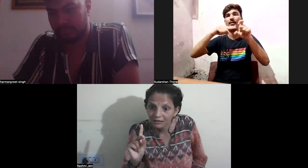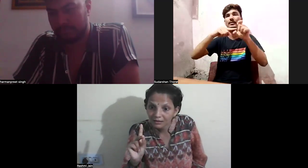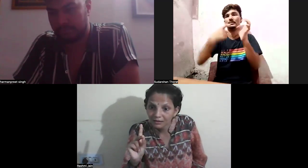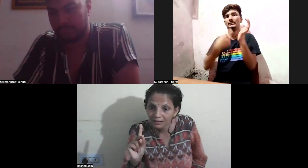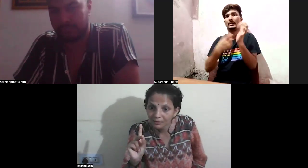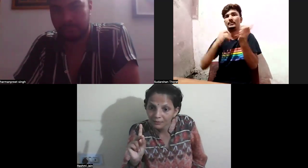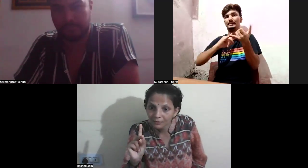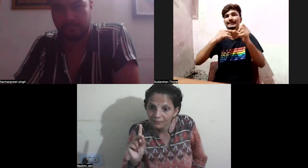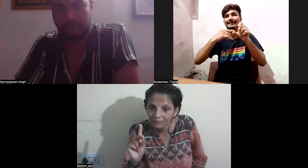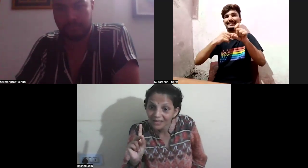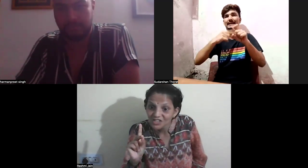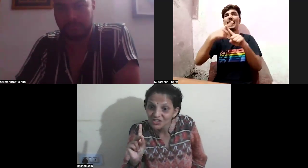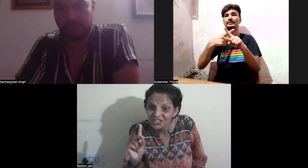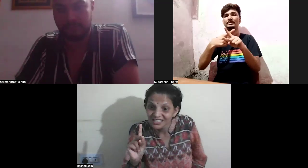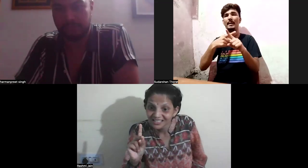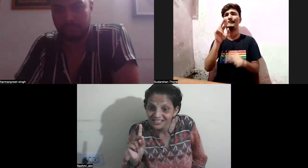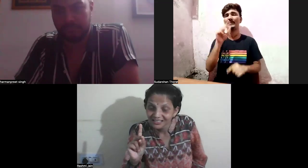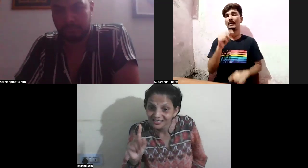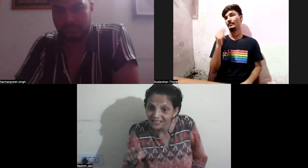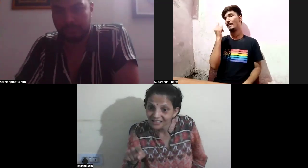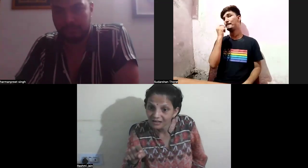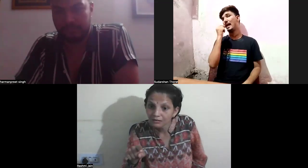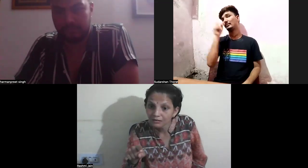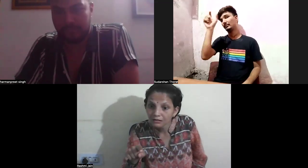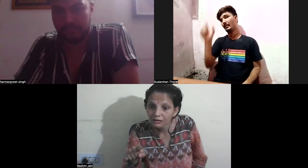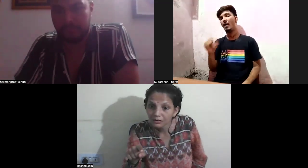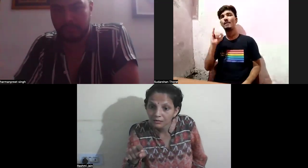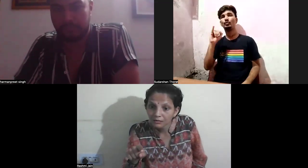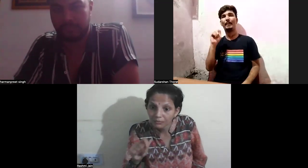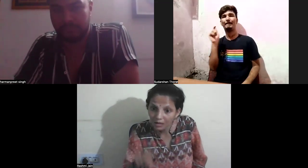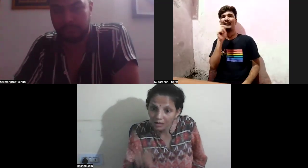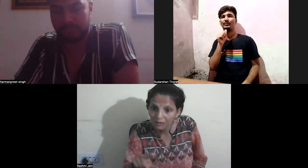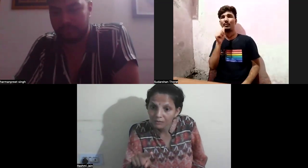until they get the transformation surgery.